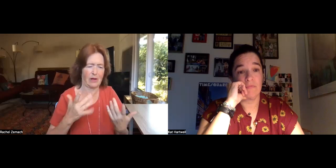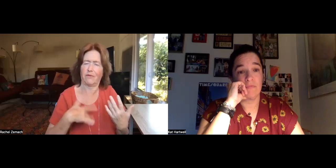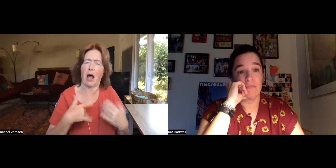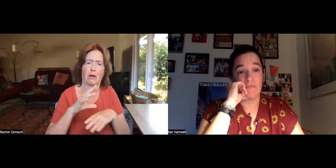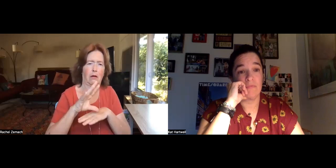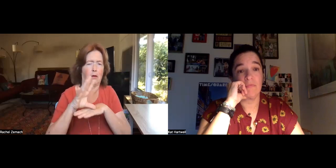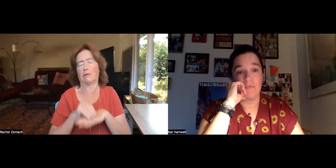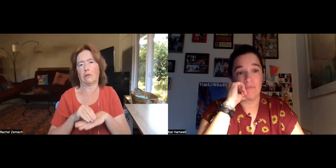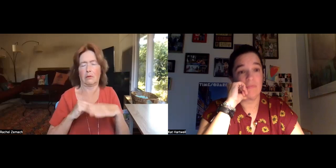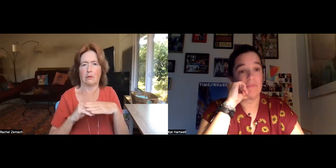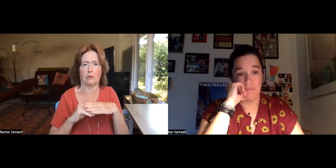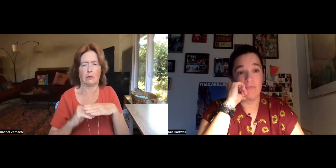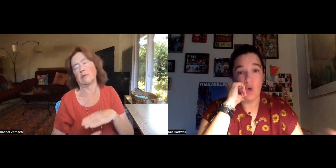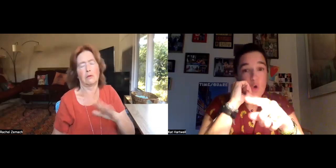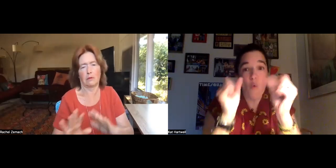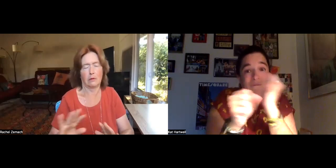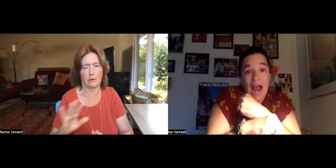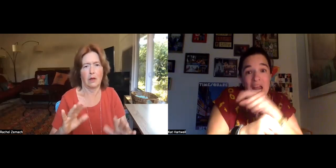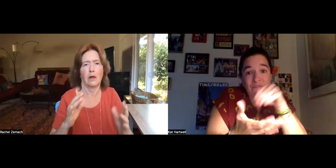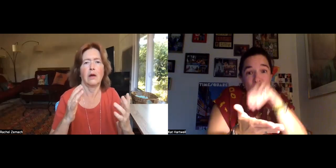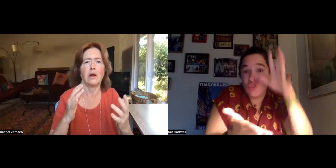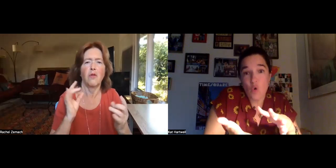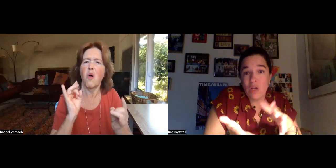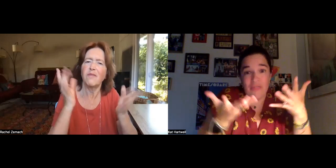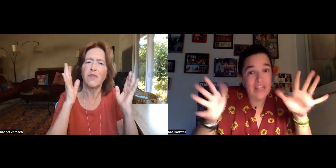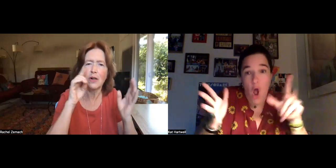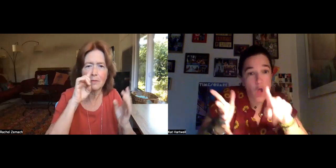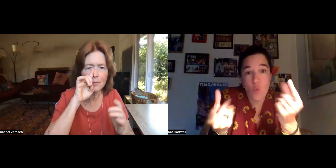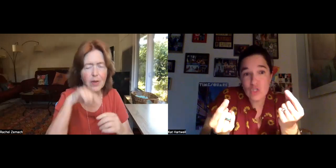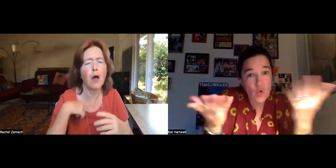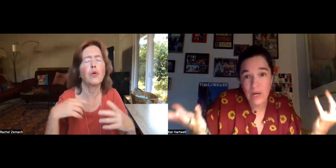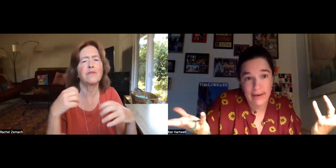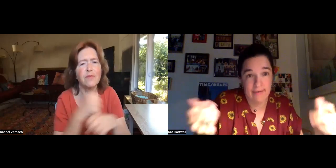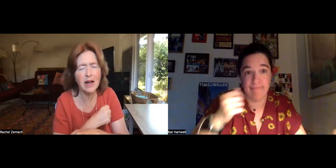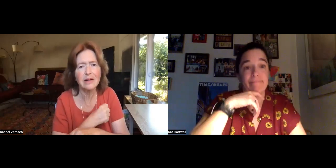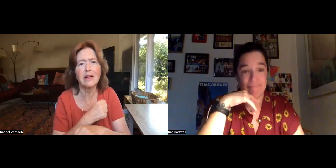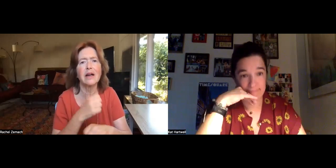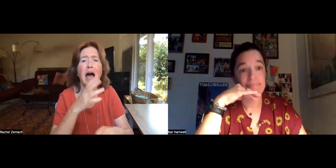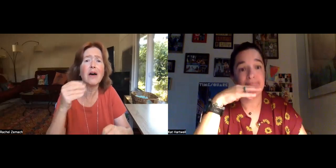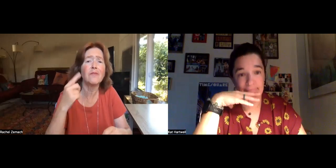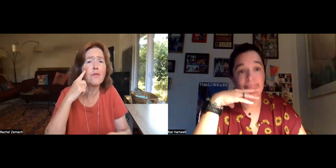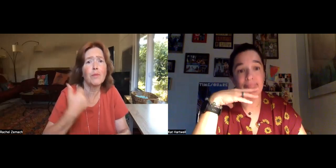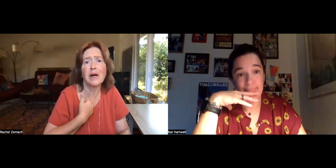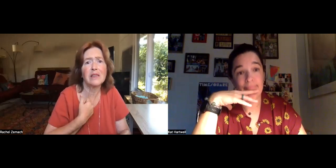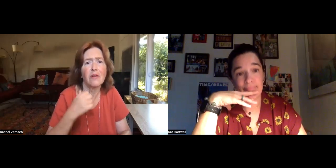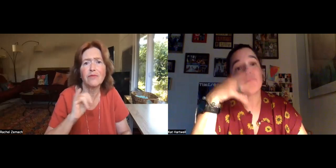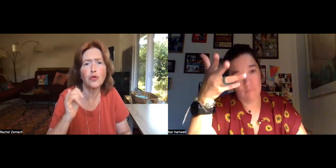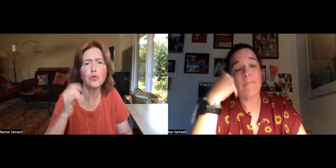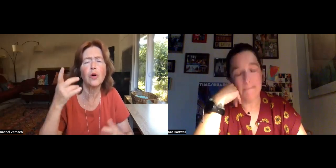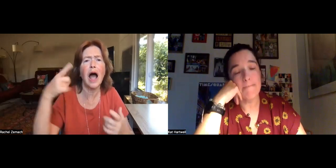that. You would bite your little donut, that's all you were doing. And from the